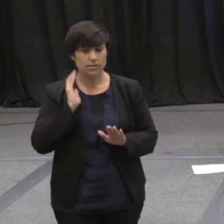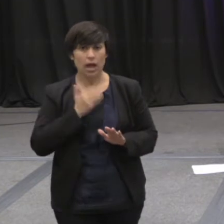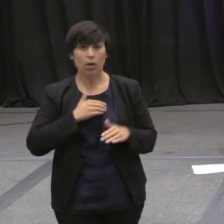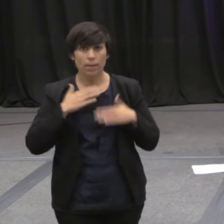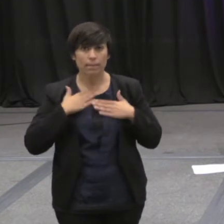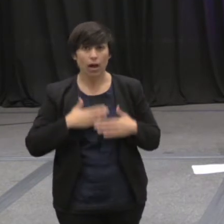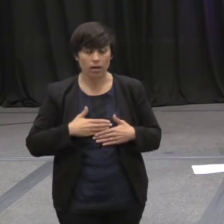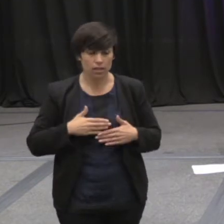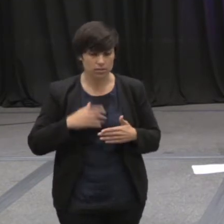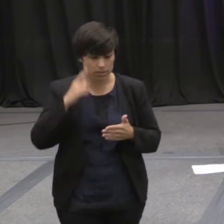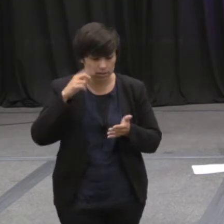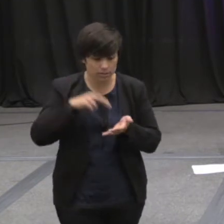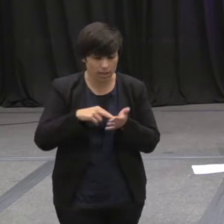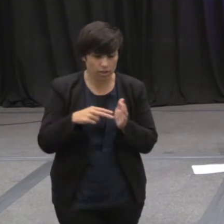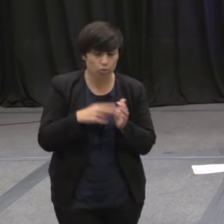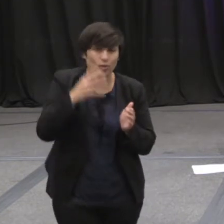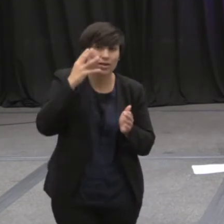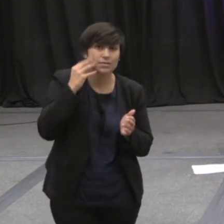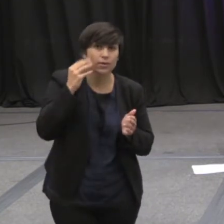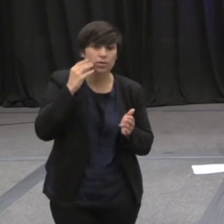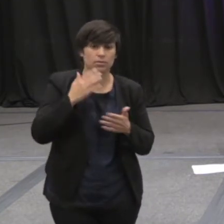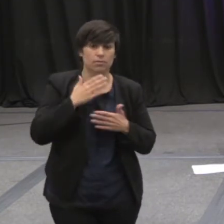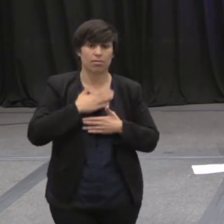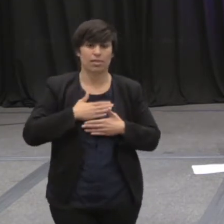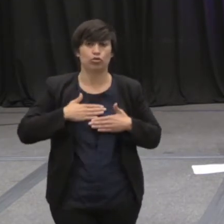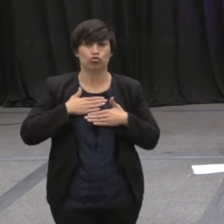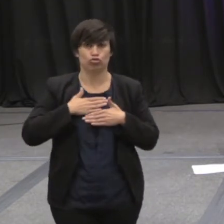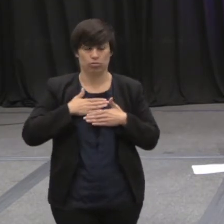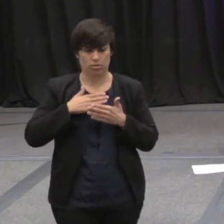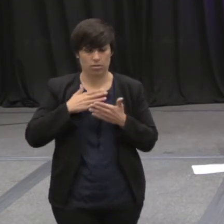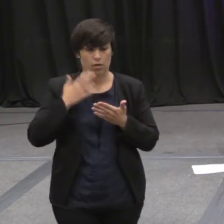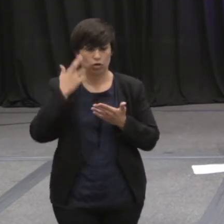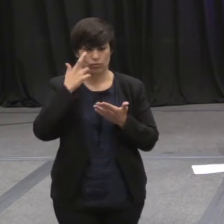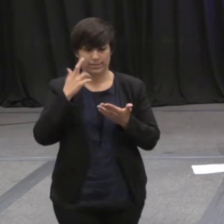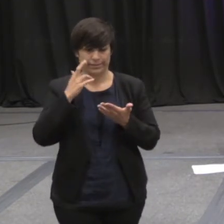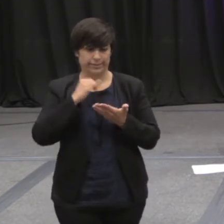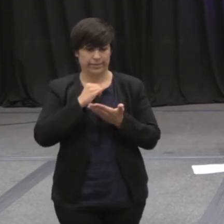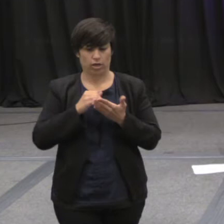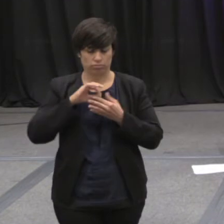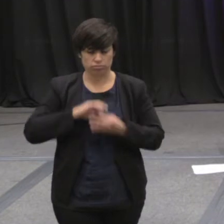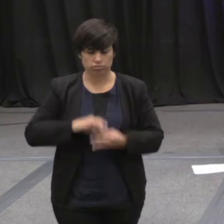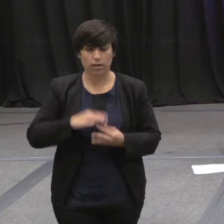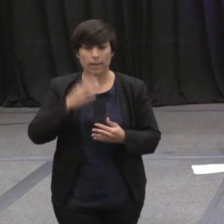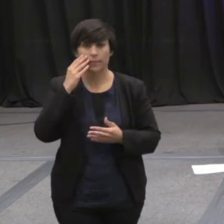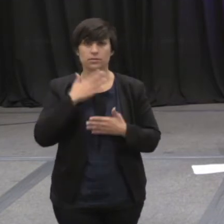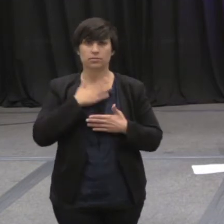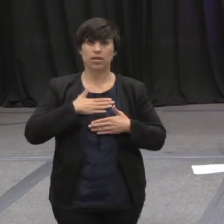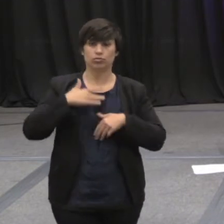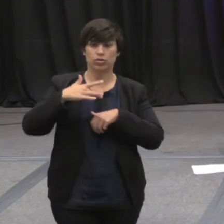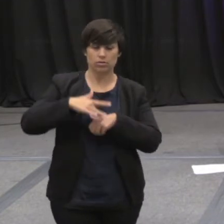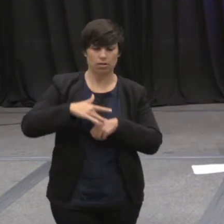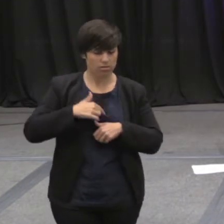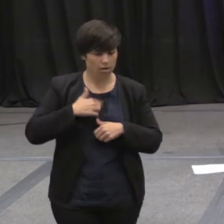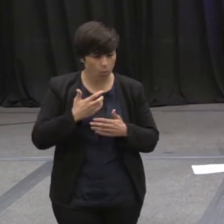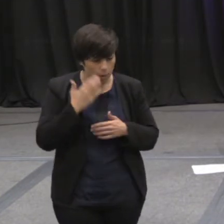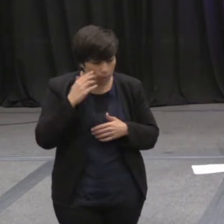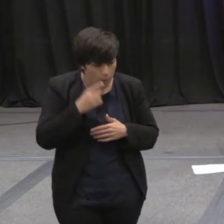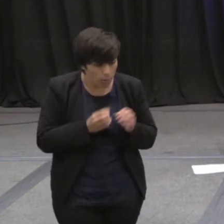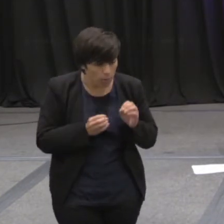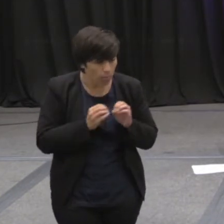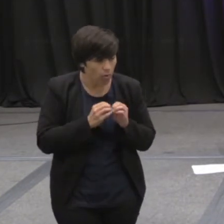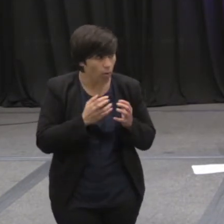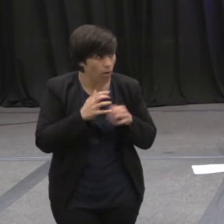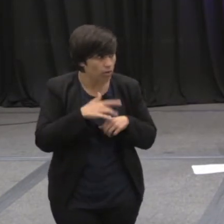to have pleasure. They're the reason that they're put together the way that they do, because pleasurable touch, I want to get to know you more. I'm going to be nice to you. So